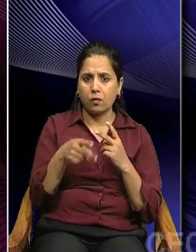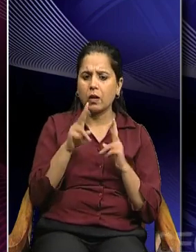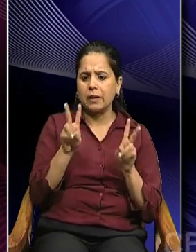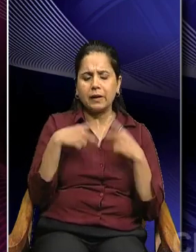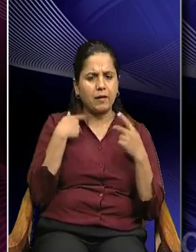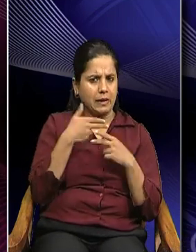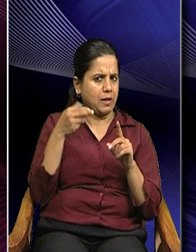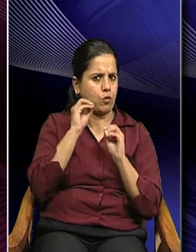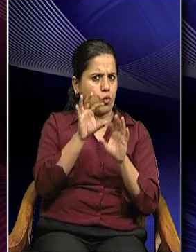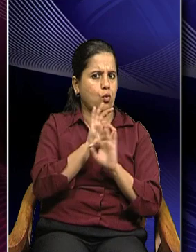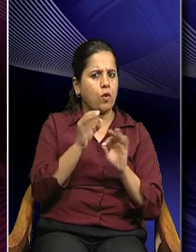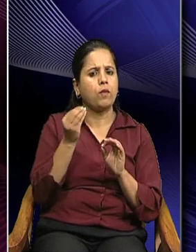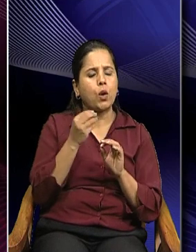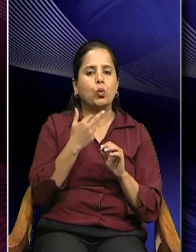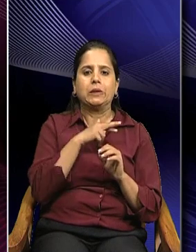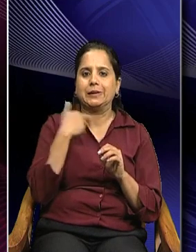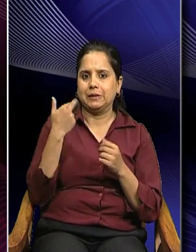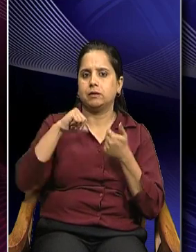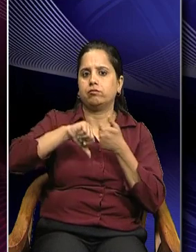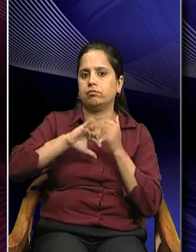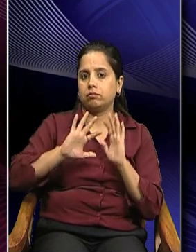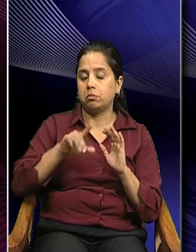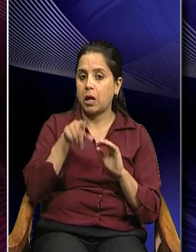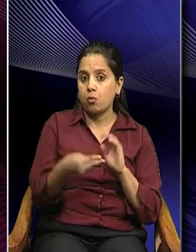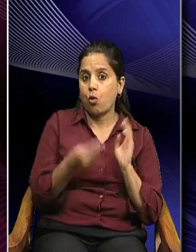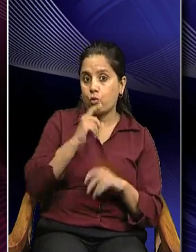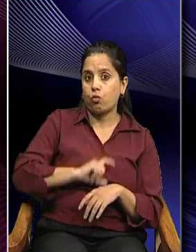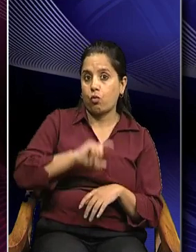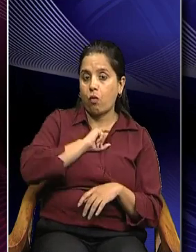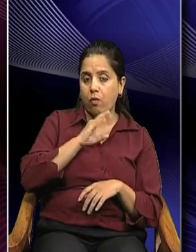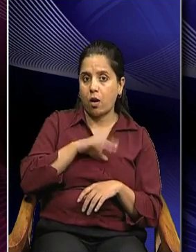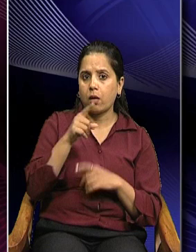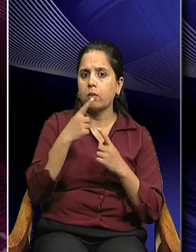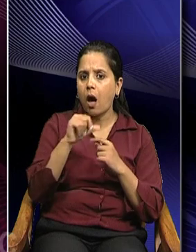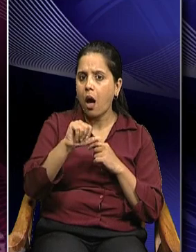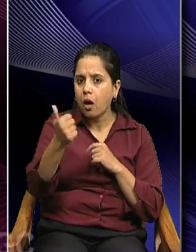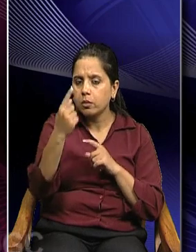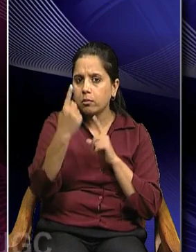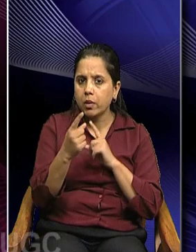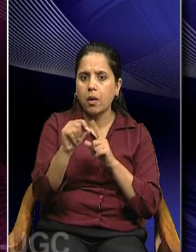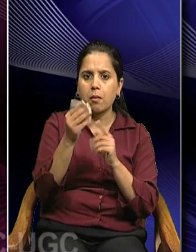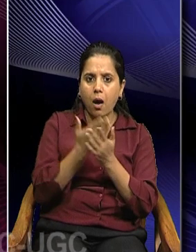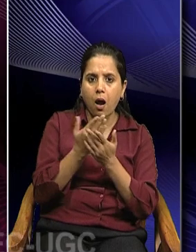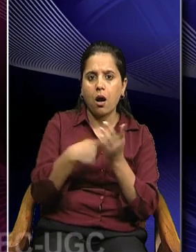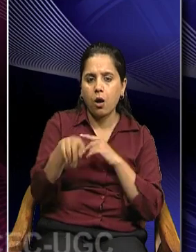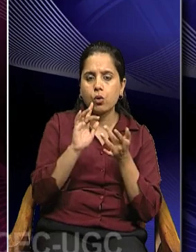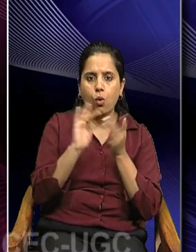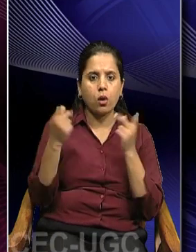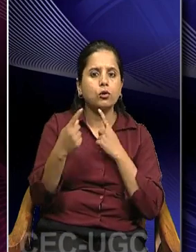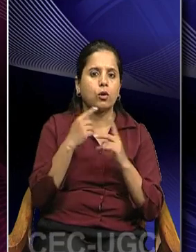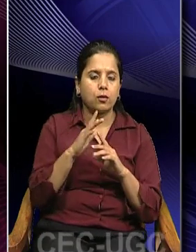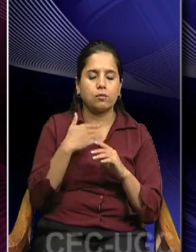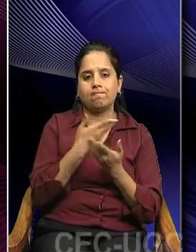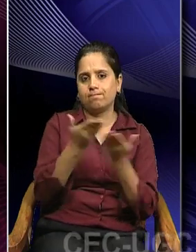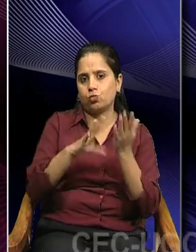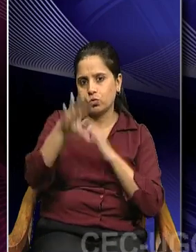have fewer risks, and therefore, they are more confident when interacting with others and participating in online conversations. So, my